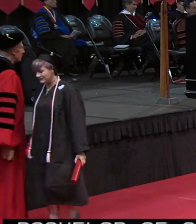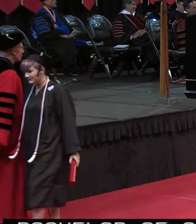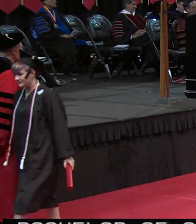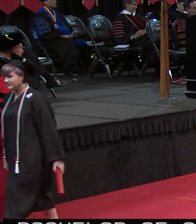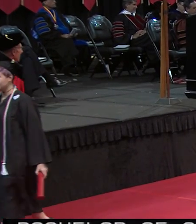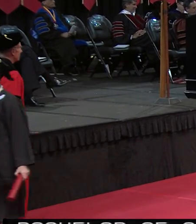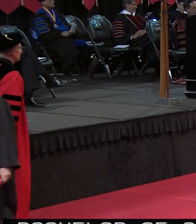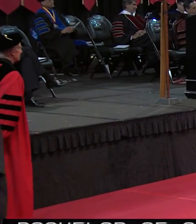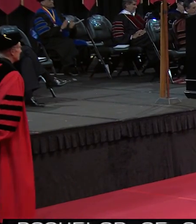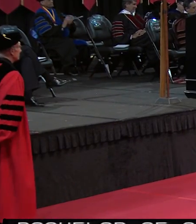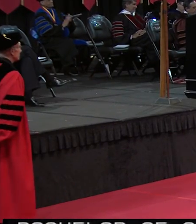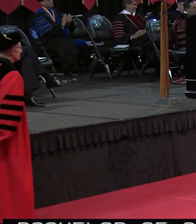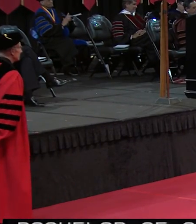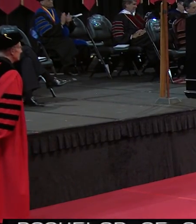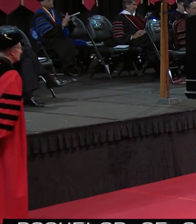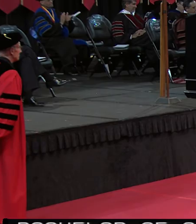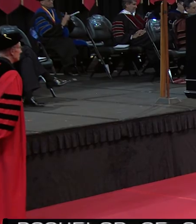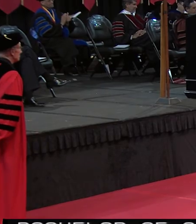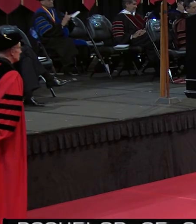Valdez.